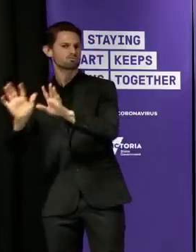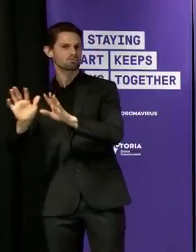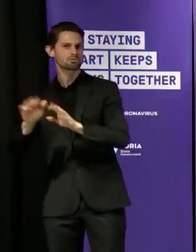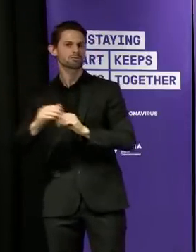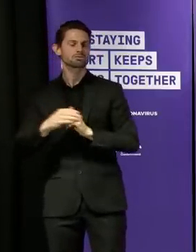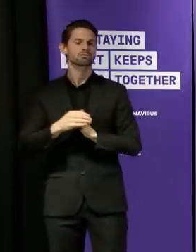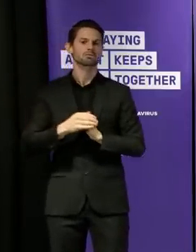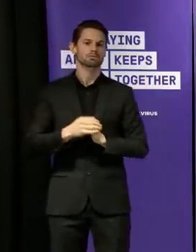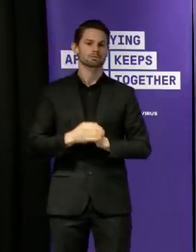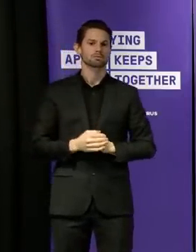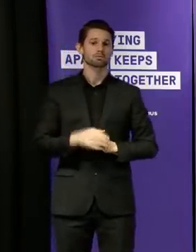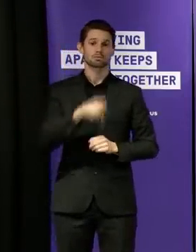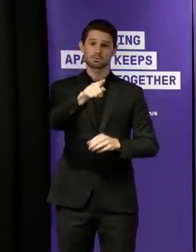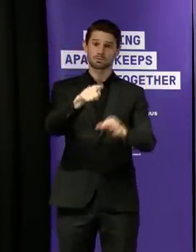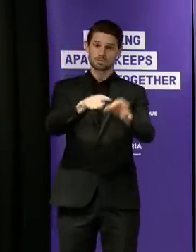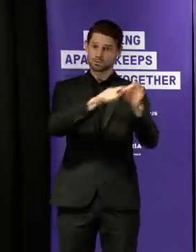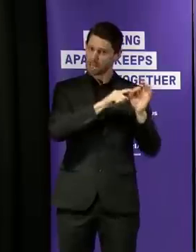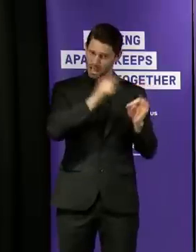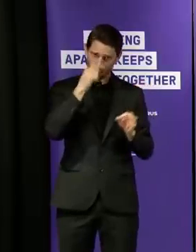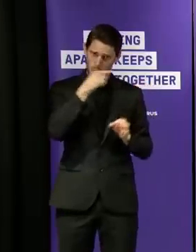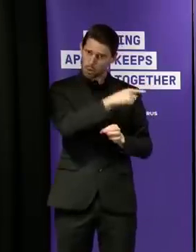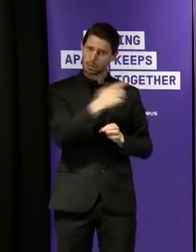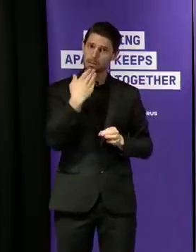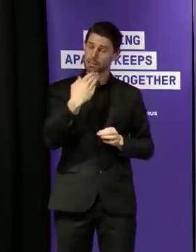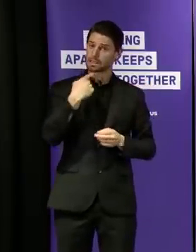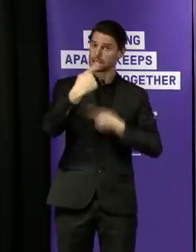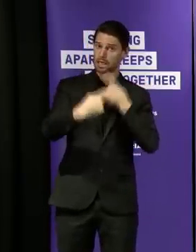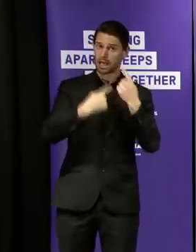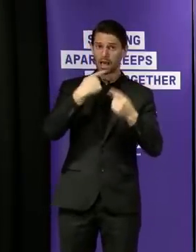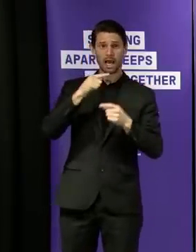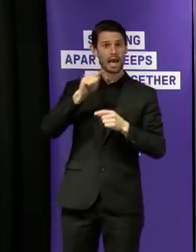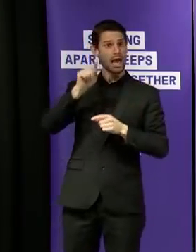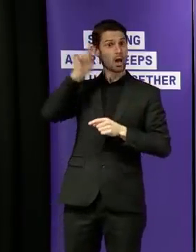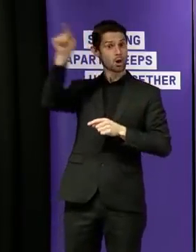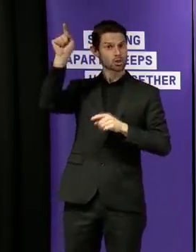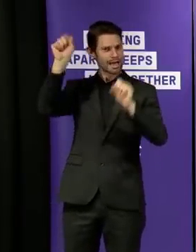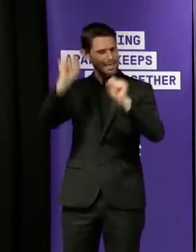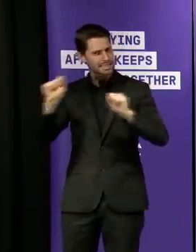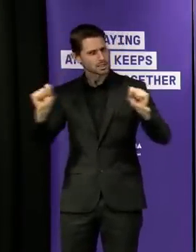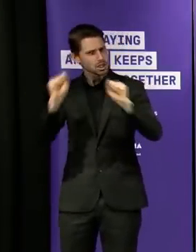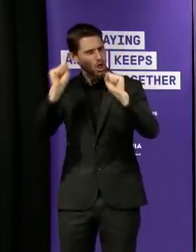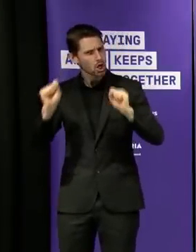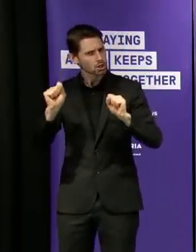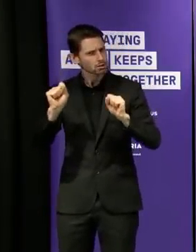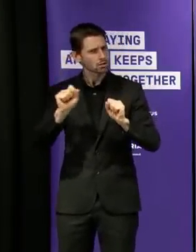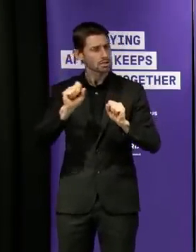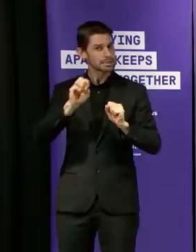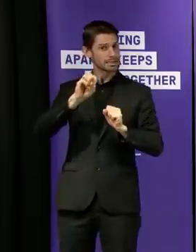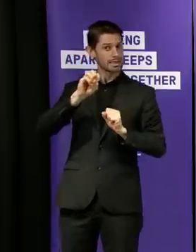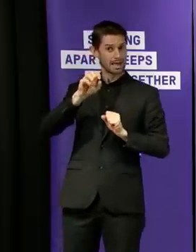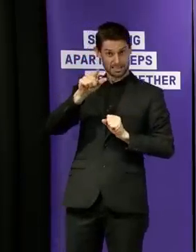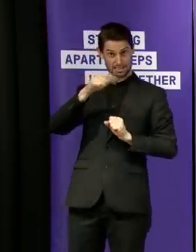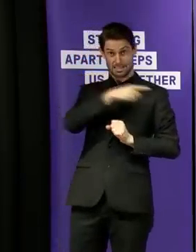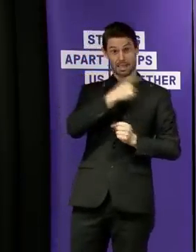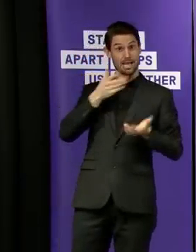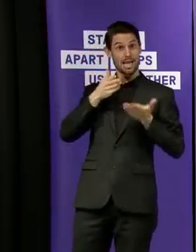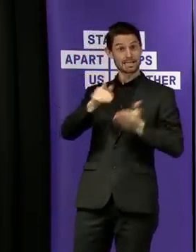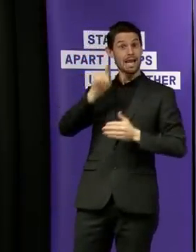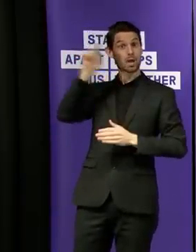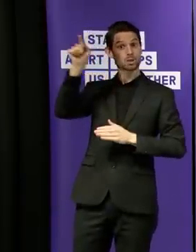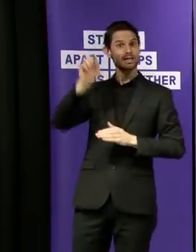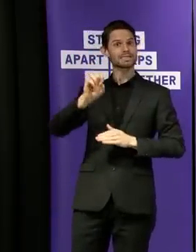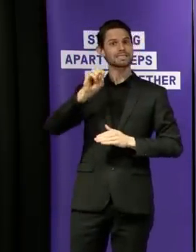are steps forward. Can you also just clarify the rules for outdoor exercise? So if 10 people can gather outside now, can 10 gather